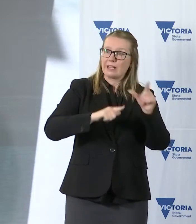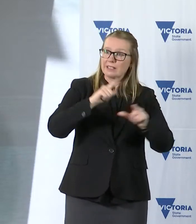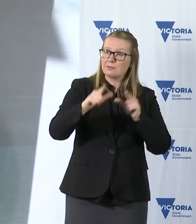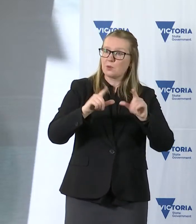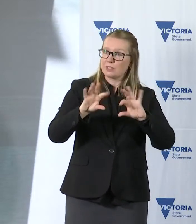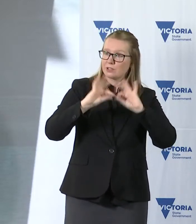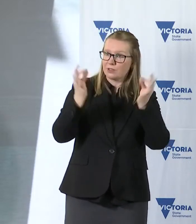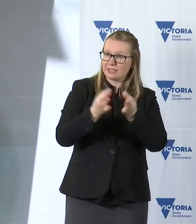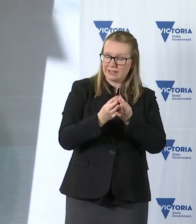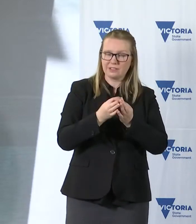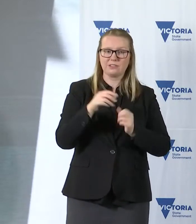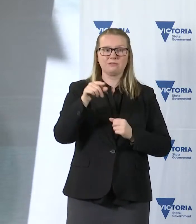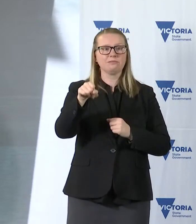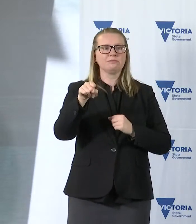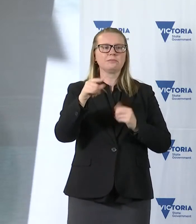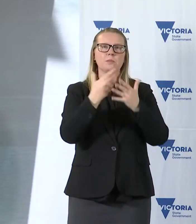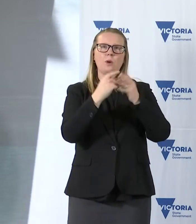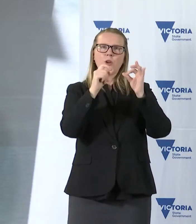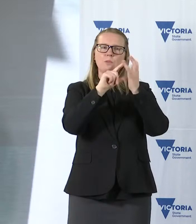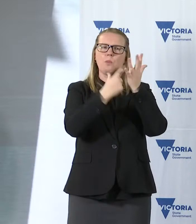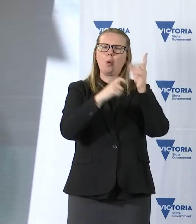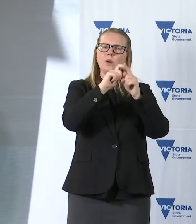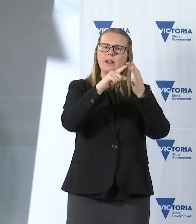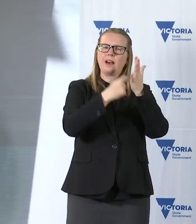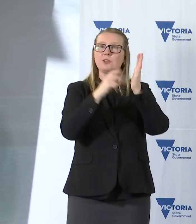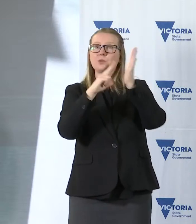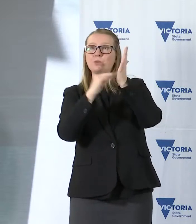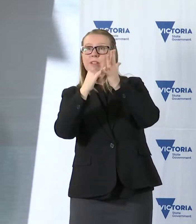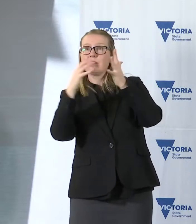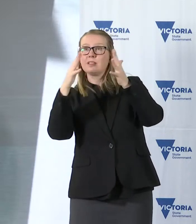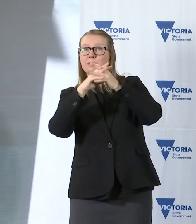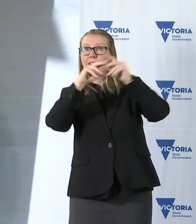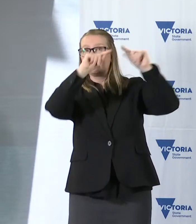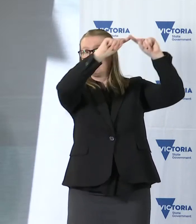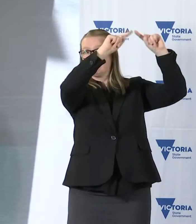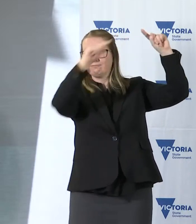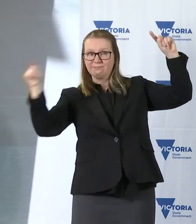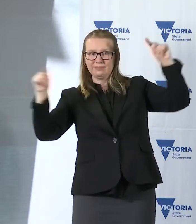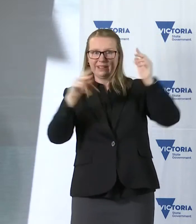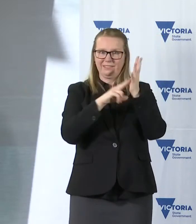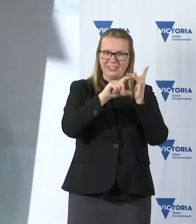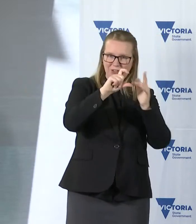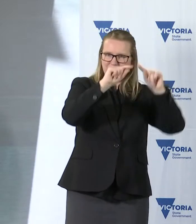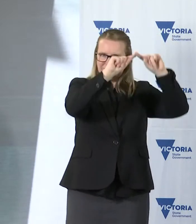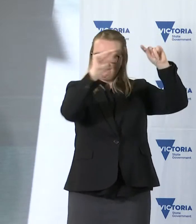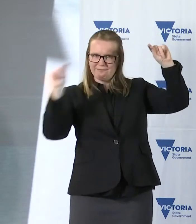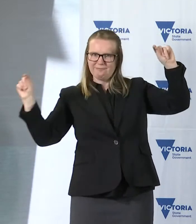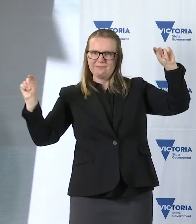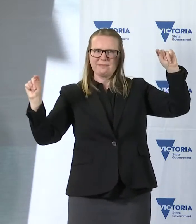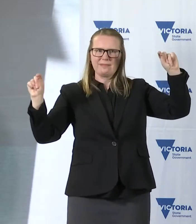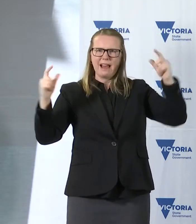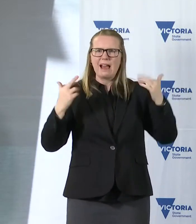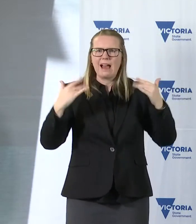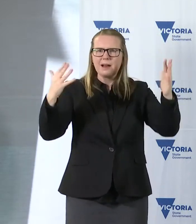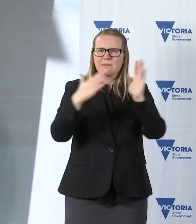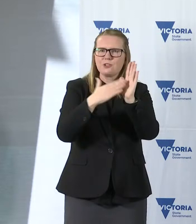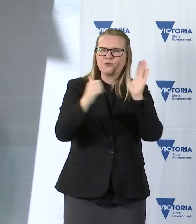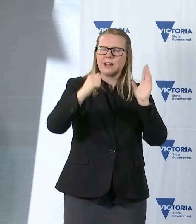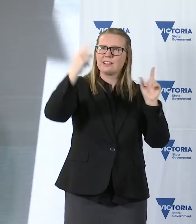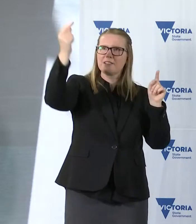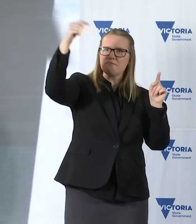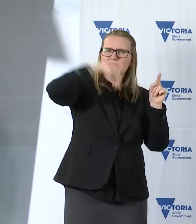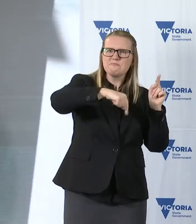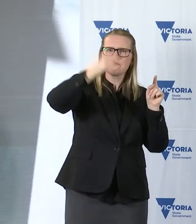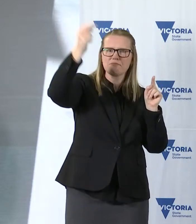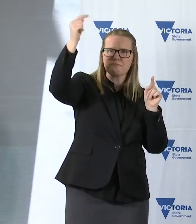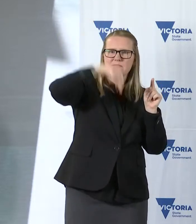and a lot of people in the border towns are concerned about the number of truckies that are coming into the state without either being checked or